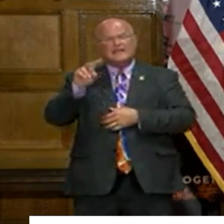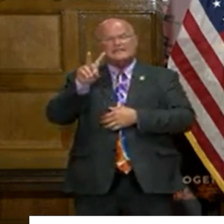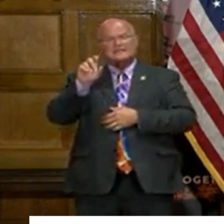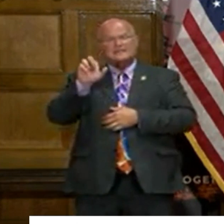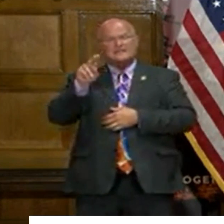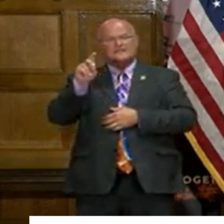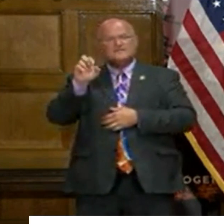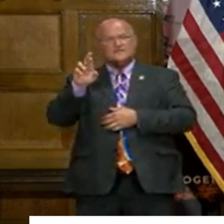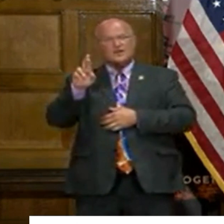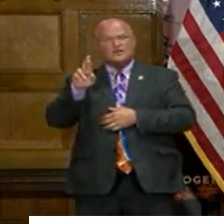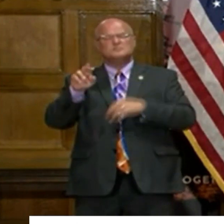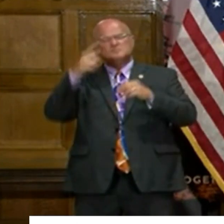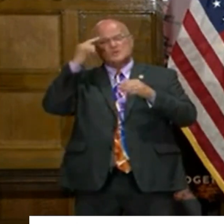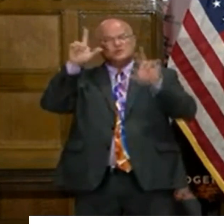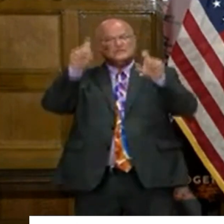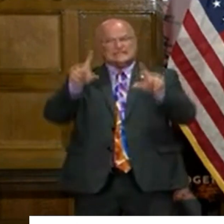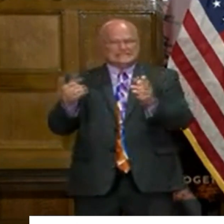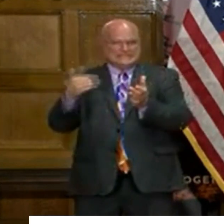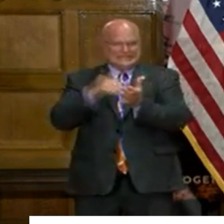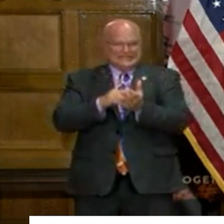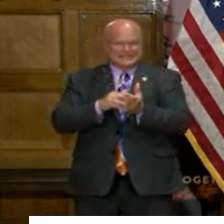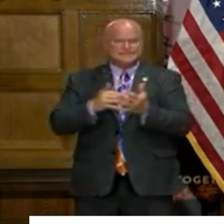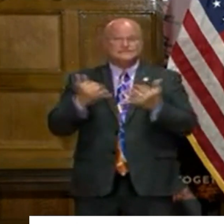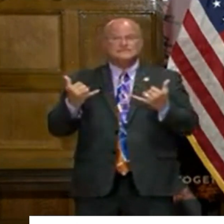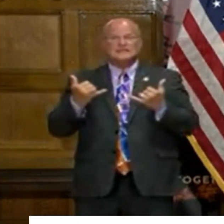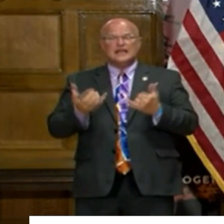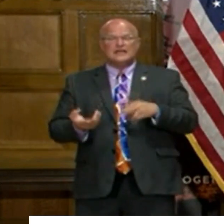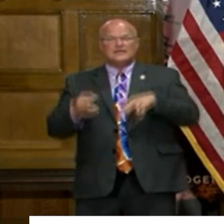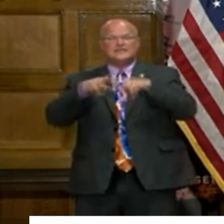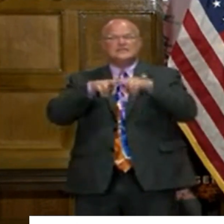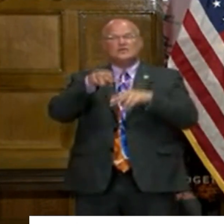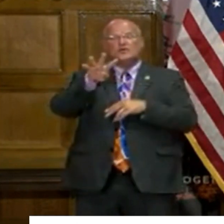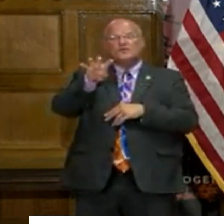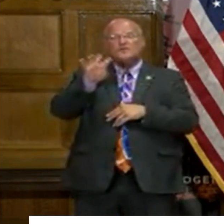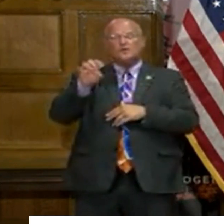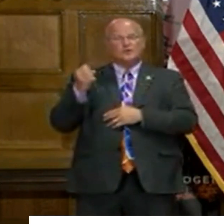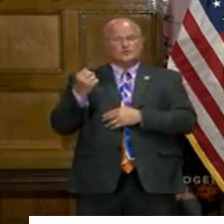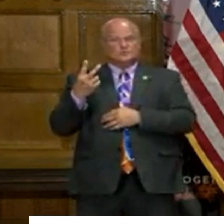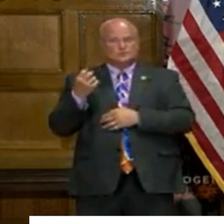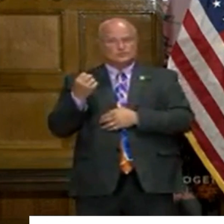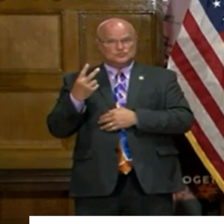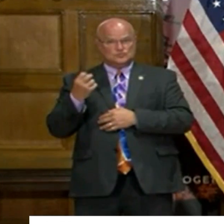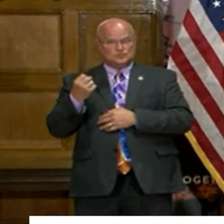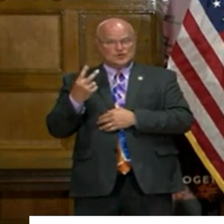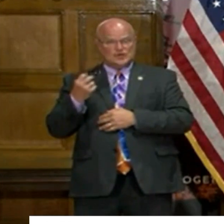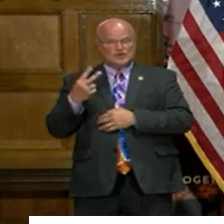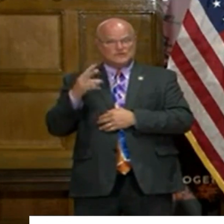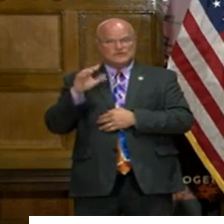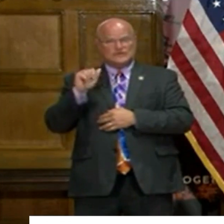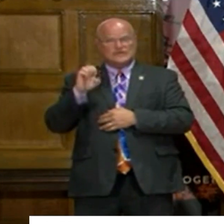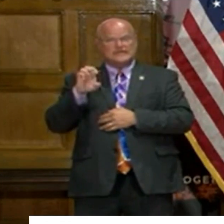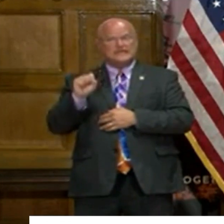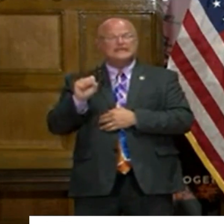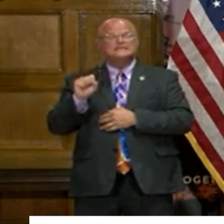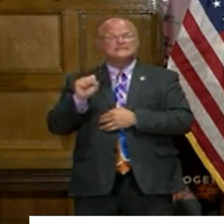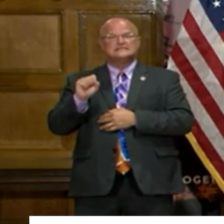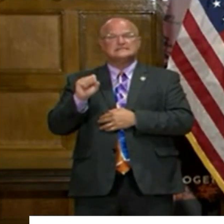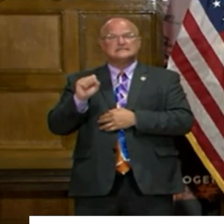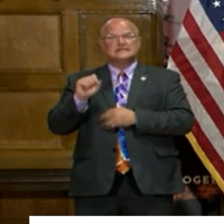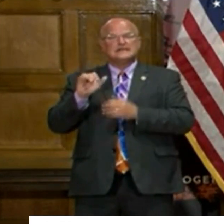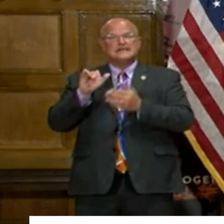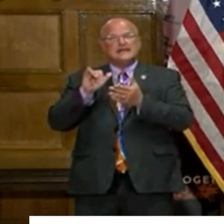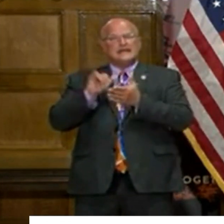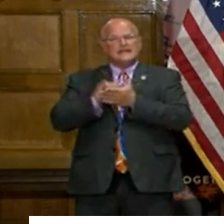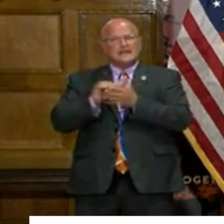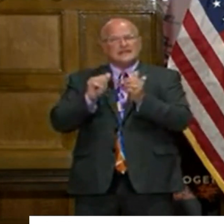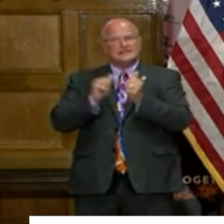our retesting efforts. Today we have an additional 412 cases, and that